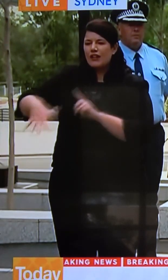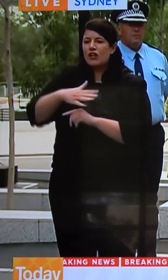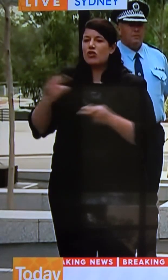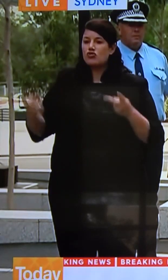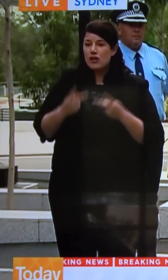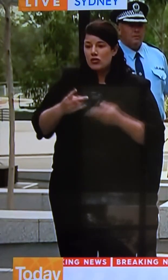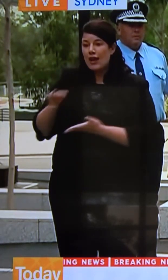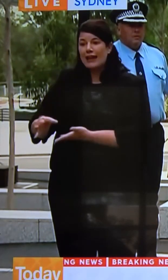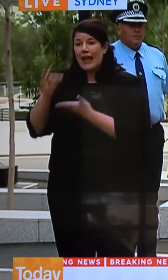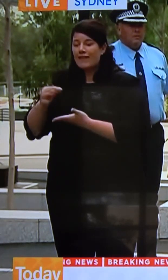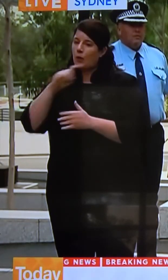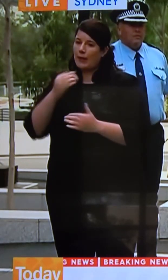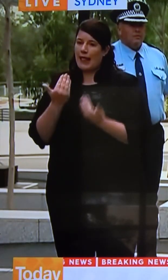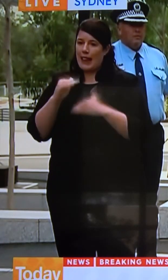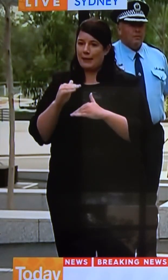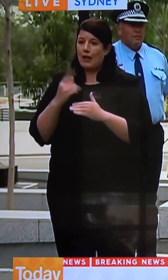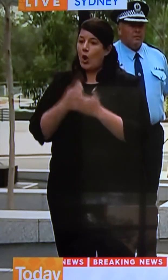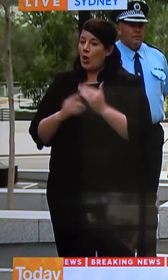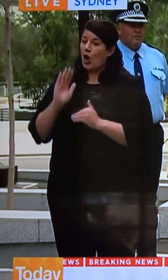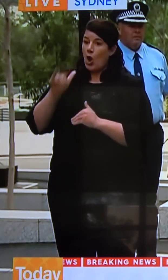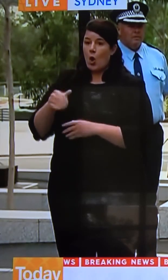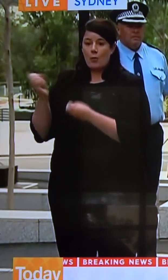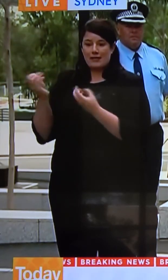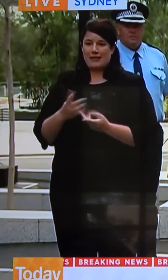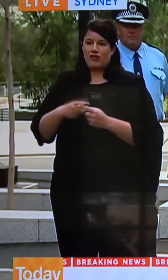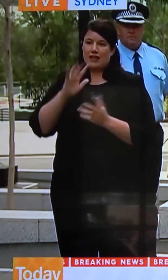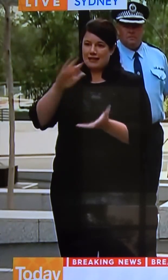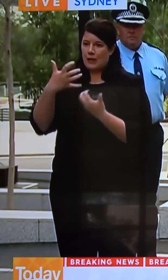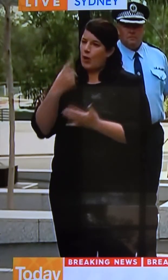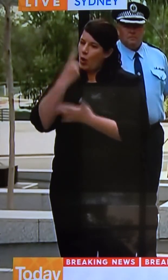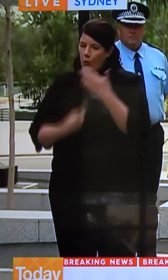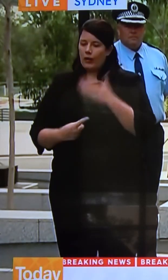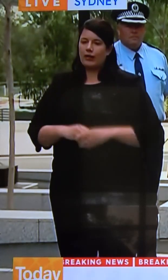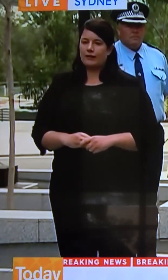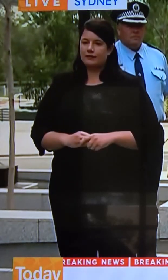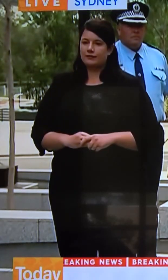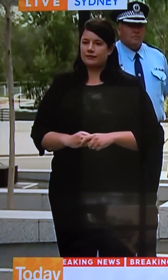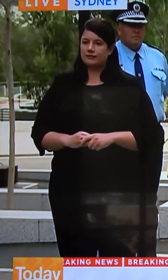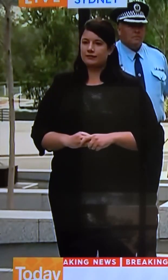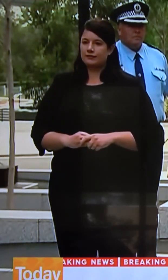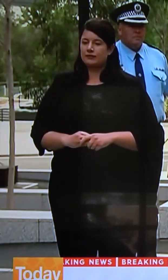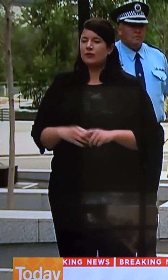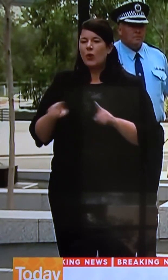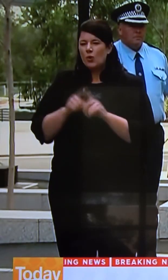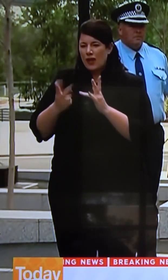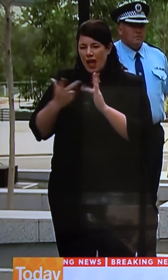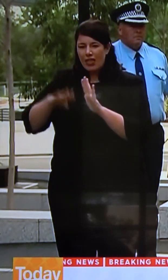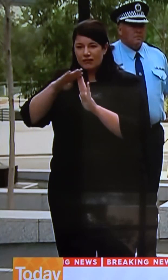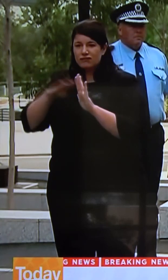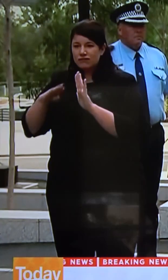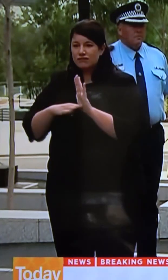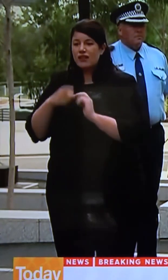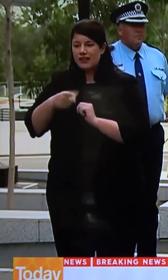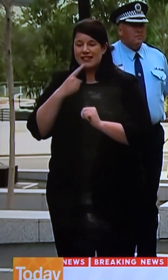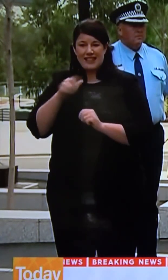and cafes and the like will be restricted to home delivery and takeaway. This is in addition to a number of other measures the Prime Minister